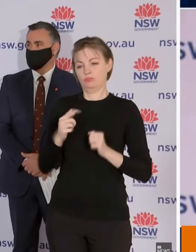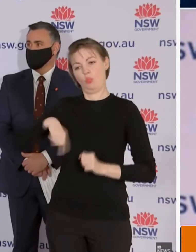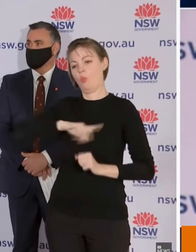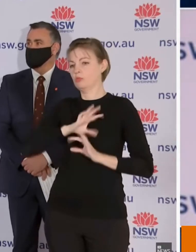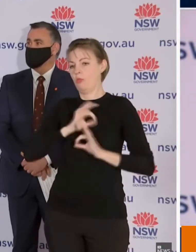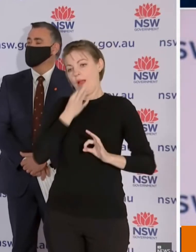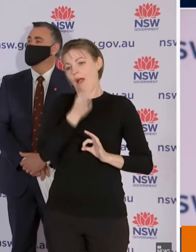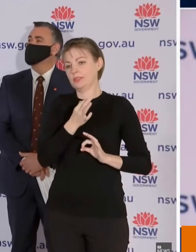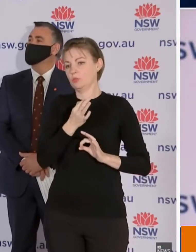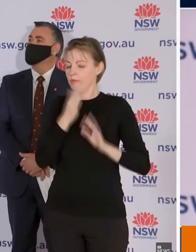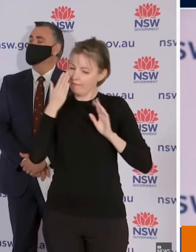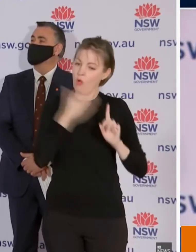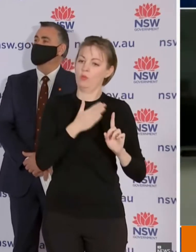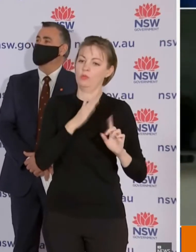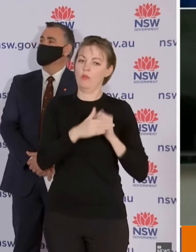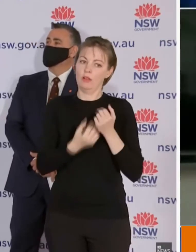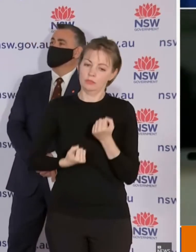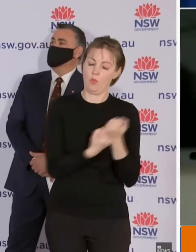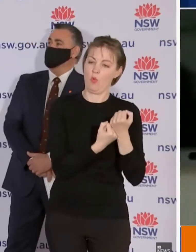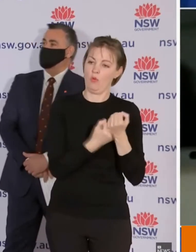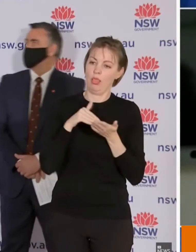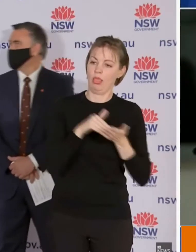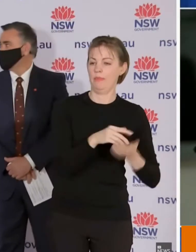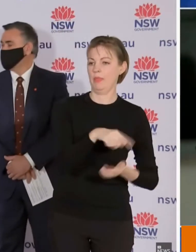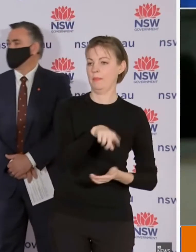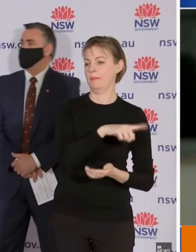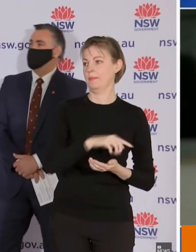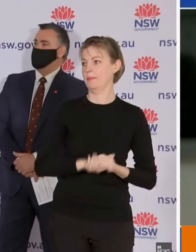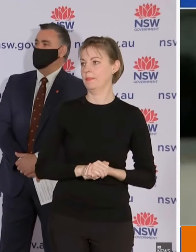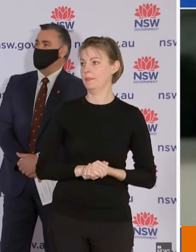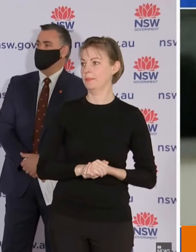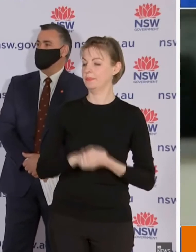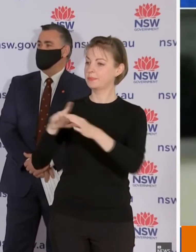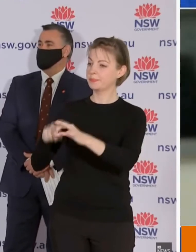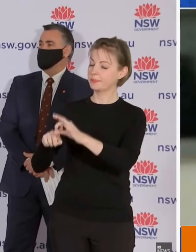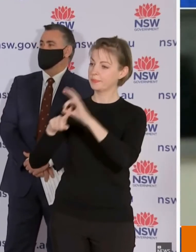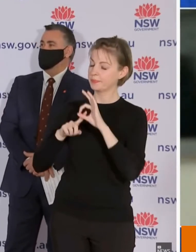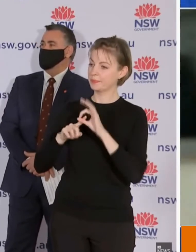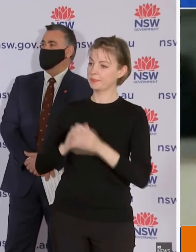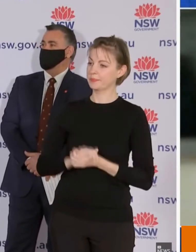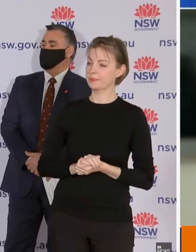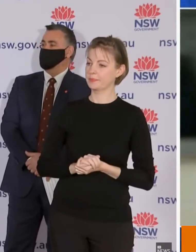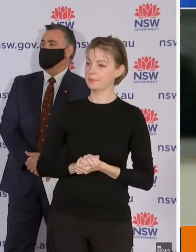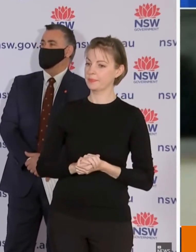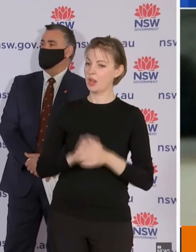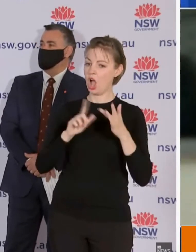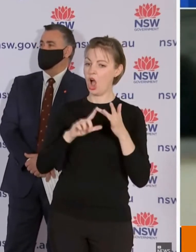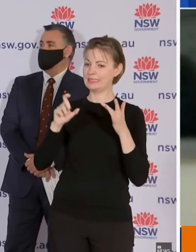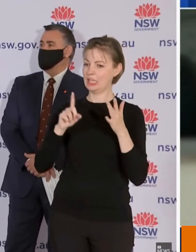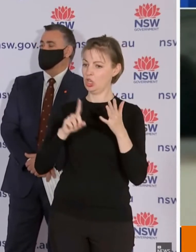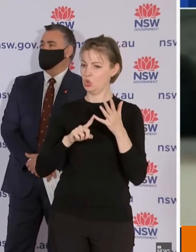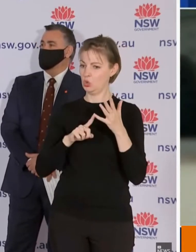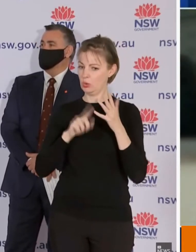Can you walk us through, in intensive care, obviously you're used to nursing one-on-one. With a COVID patient, how